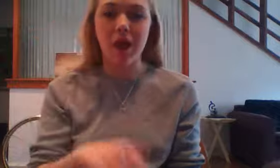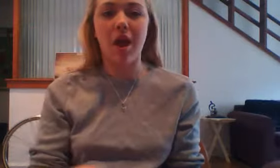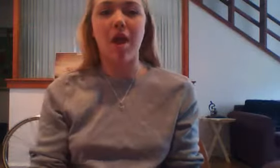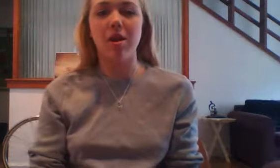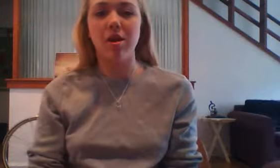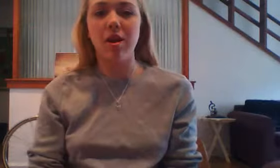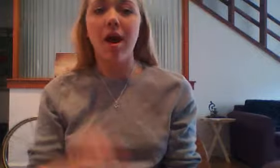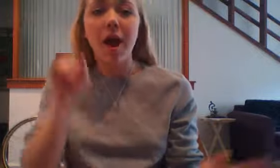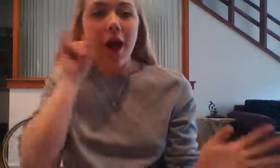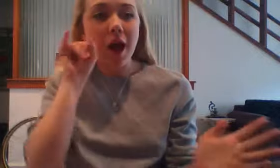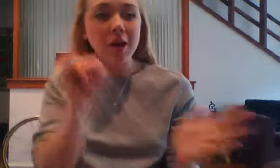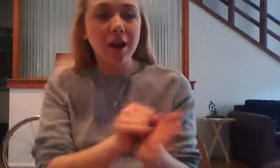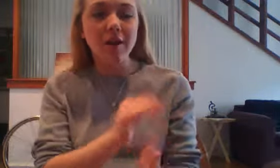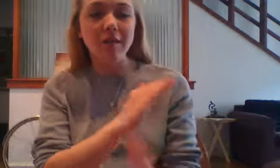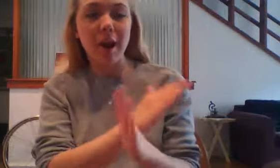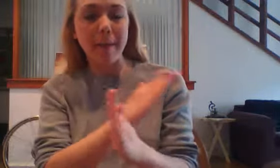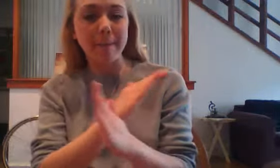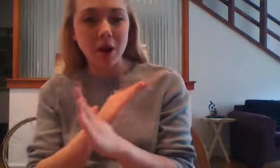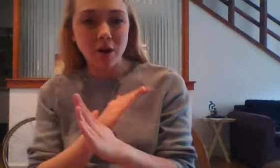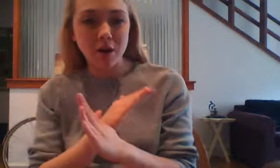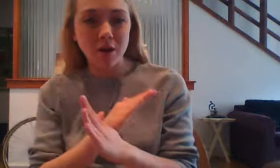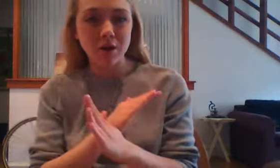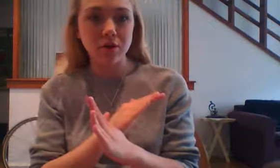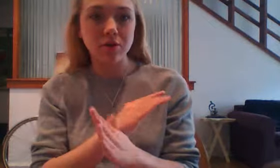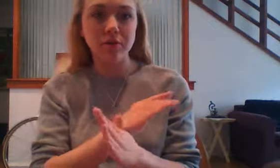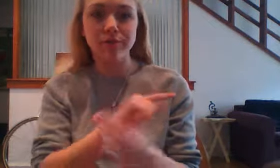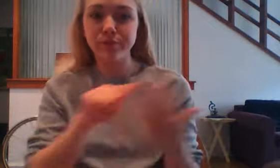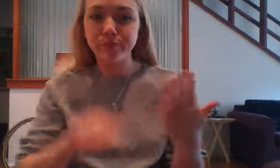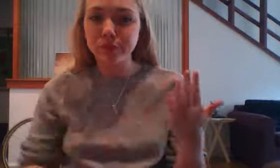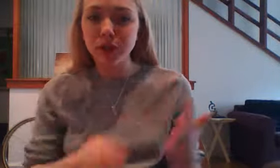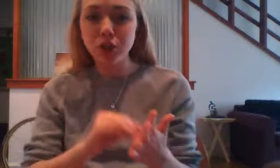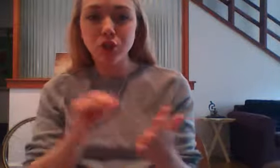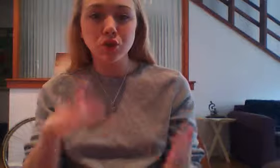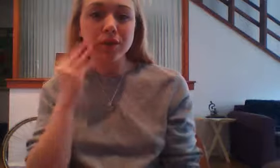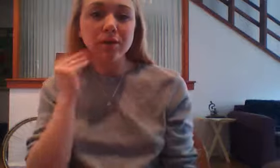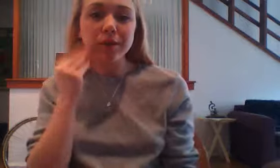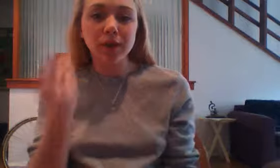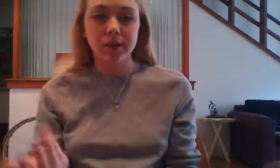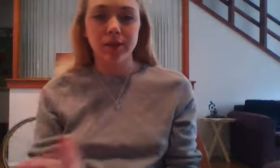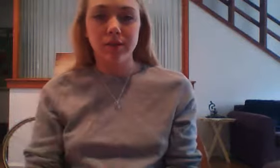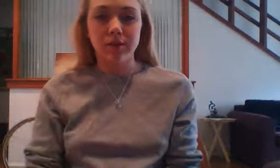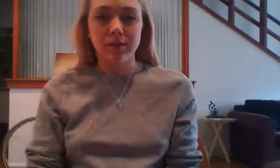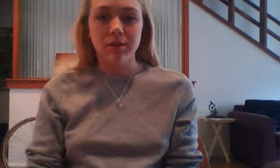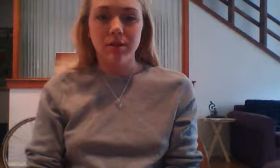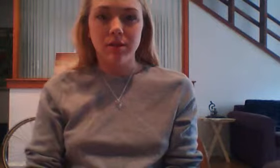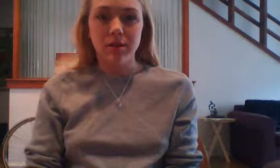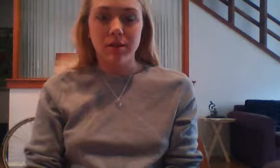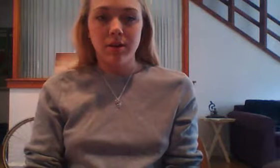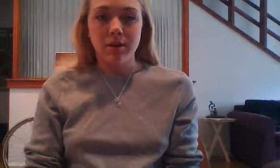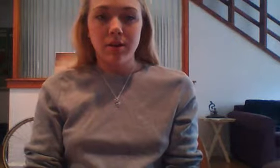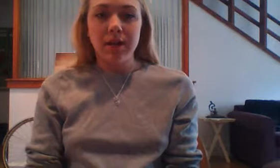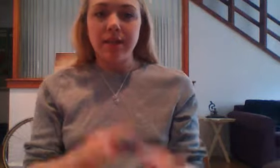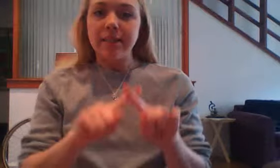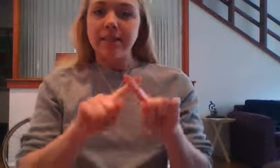identifying barriers that students are experiencing. So when our focus is there, it really is quite a different approach than the historical